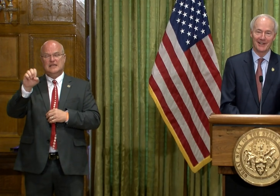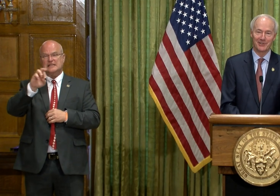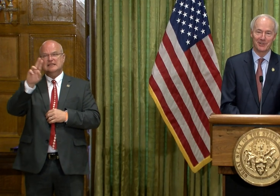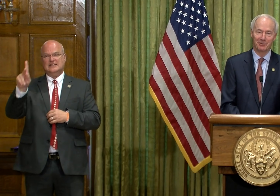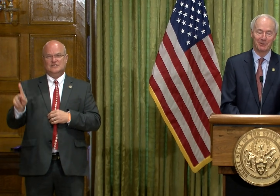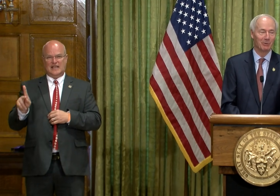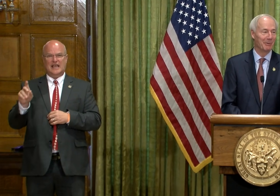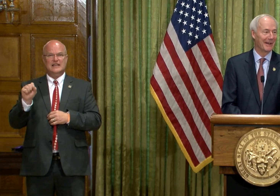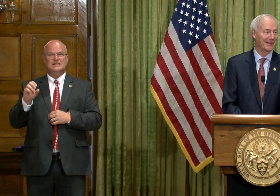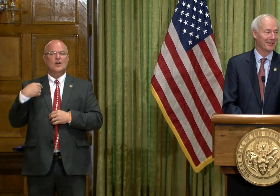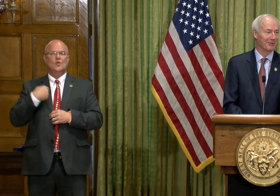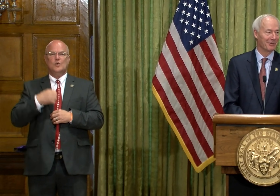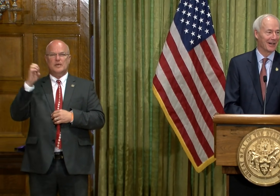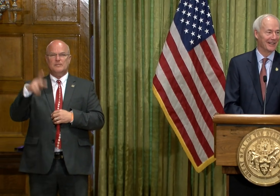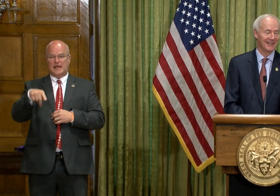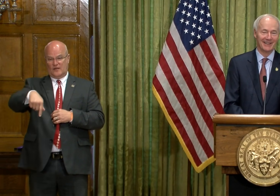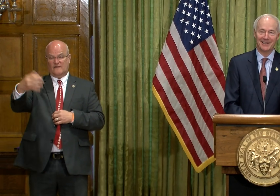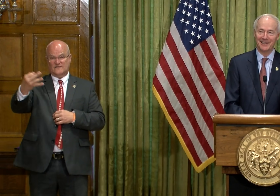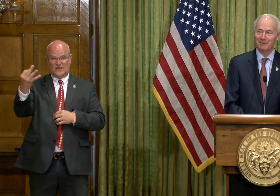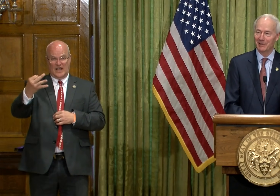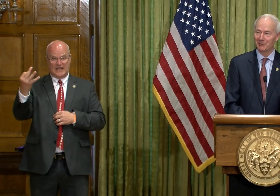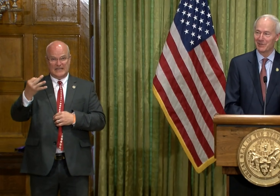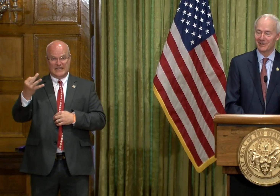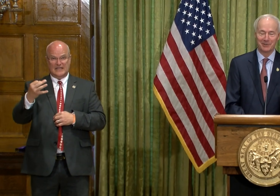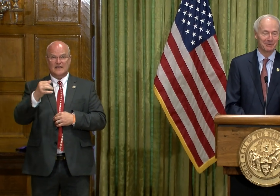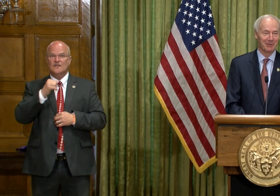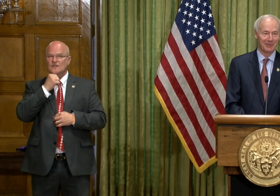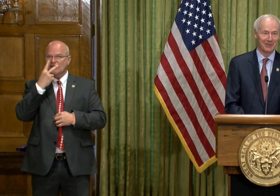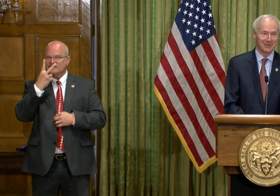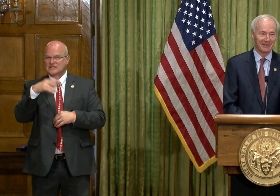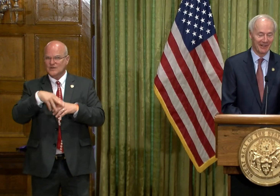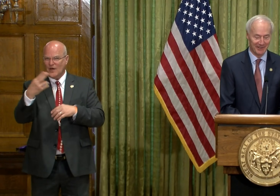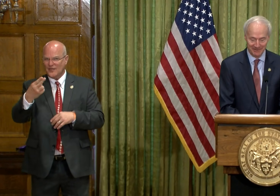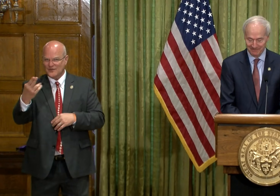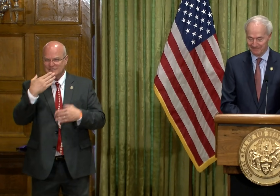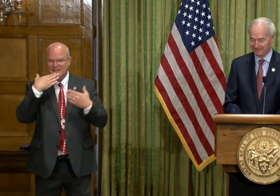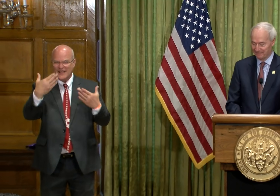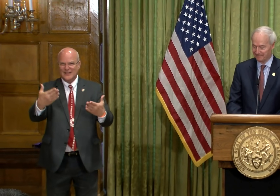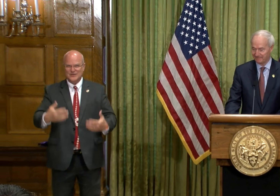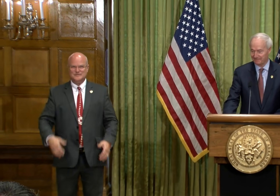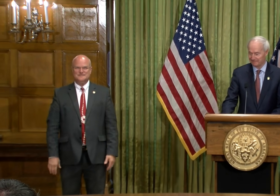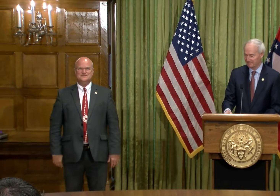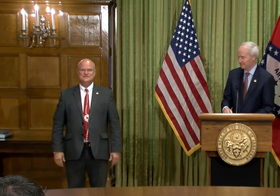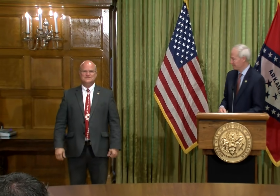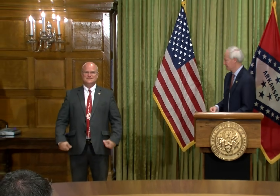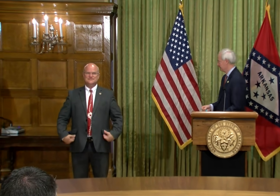in Texarkana. So we'll be back here on Friday if we don't see you on Thursday. Thank you.